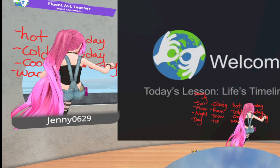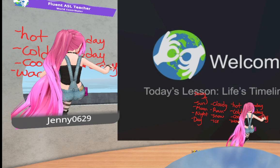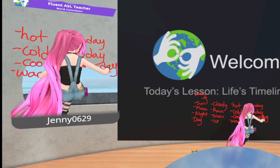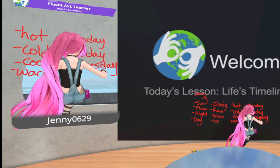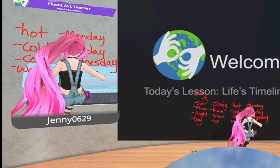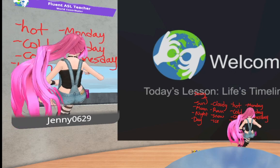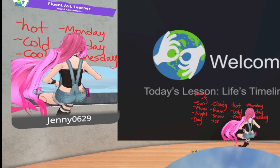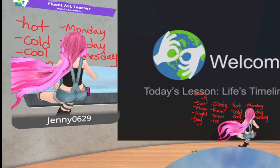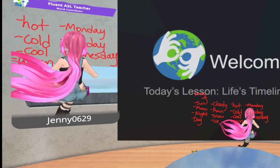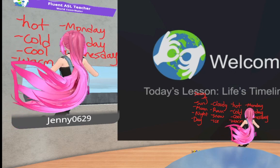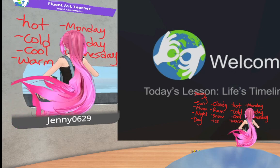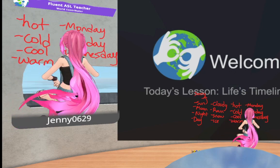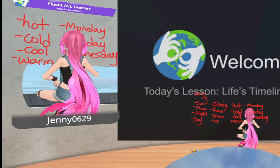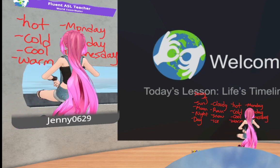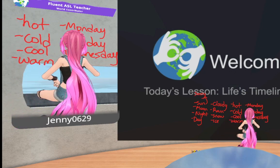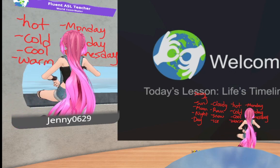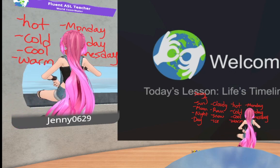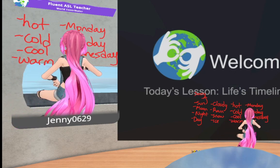Wednesday,